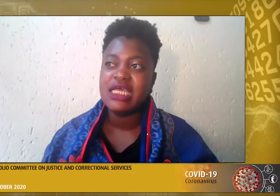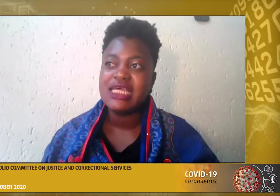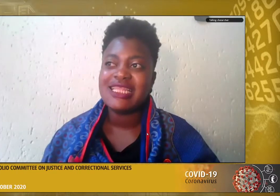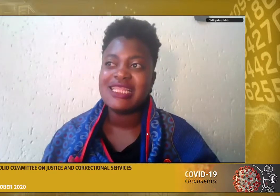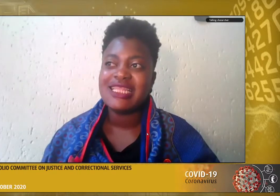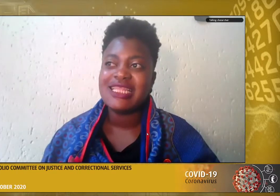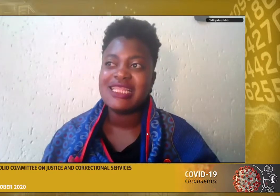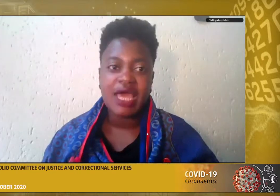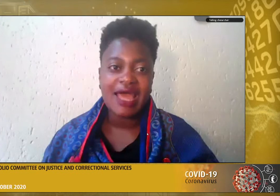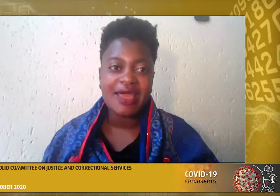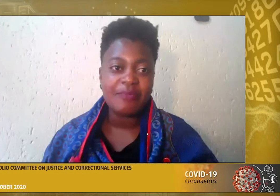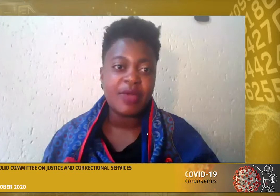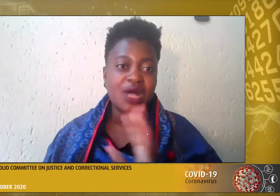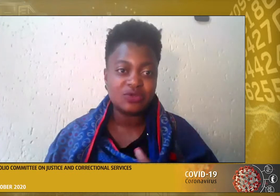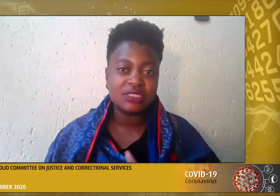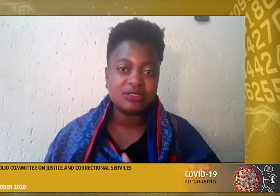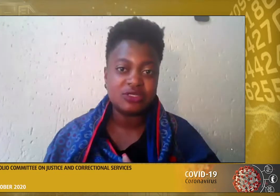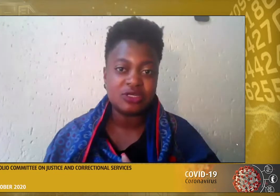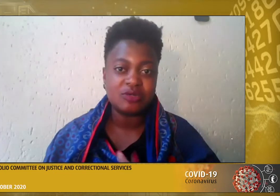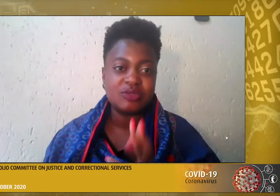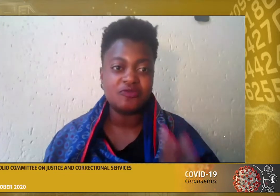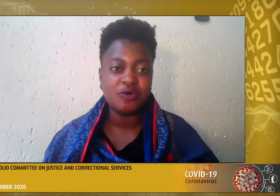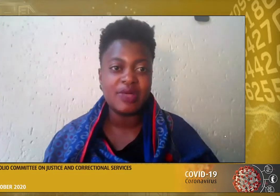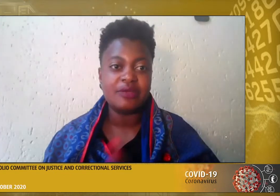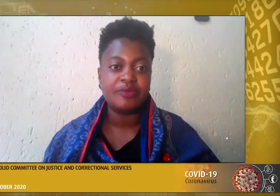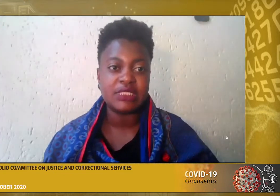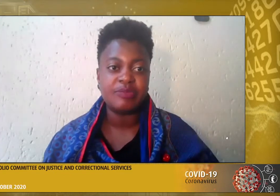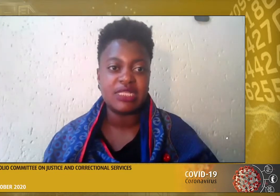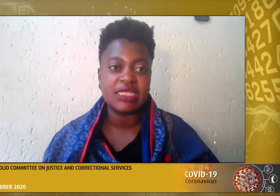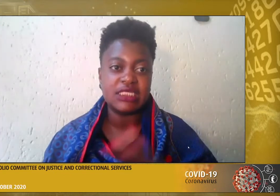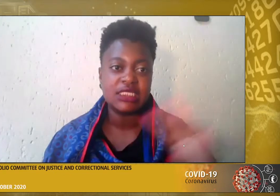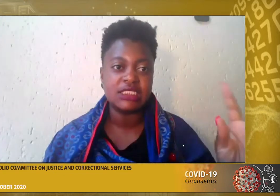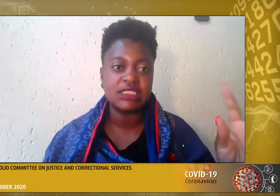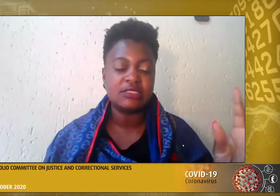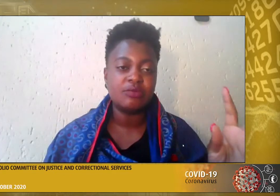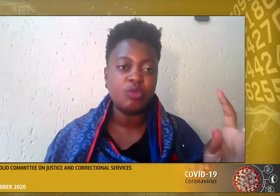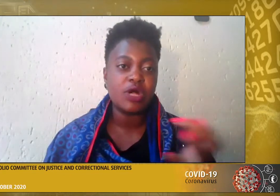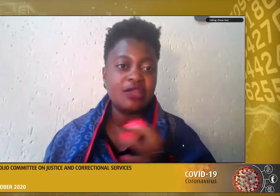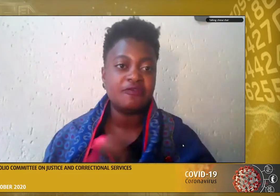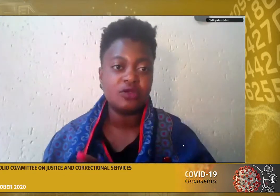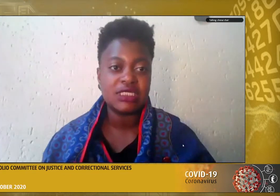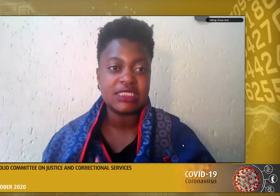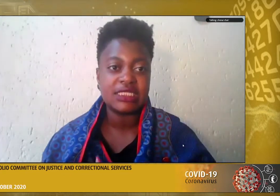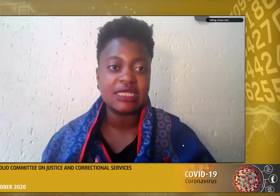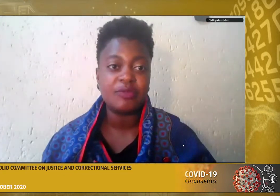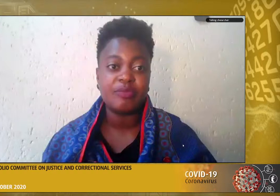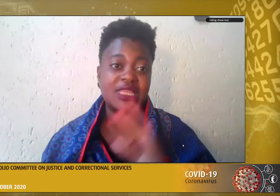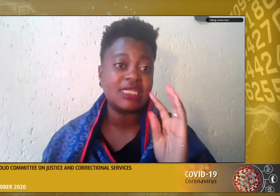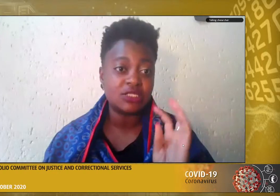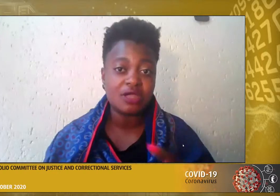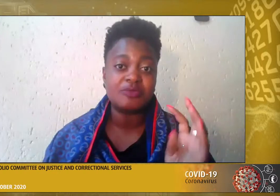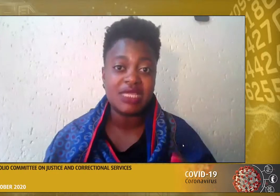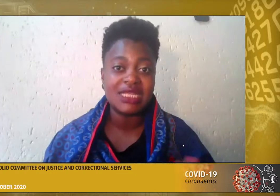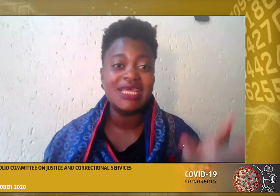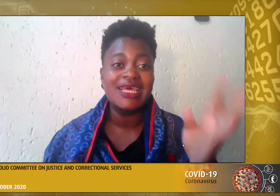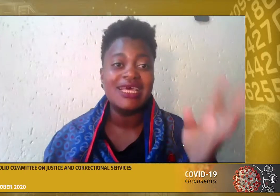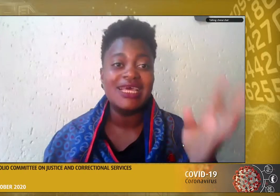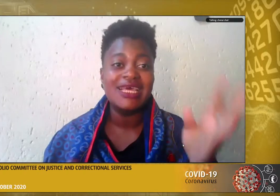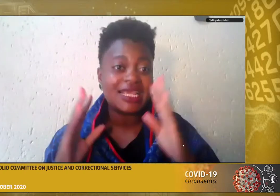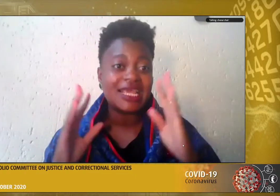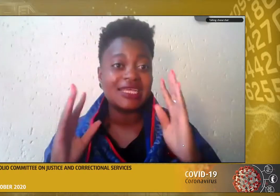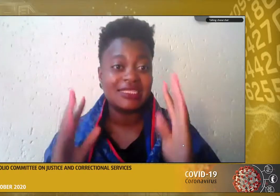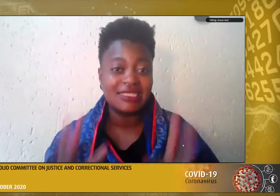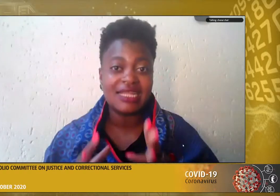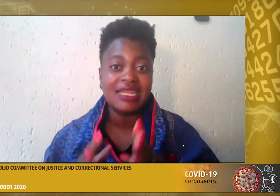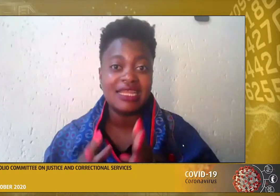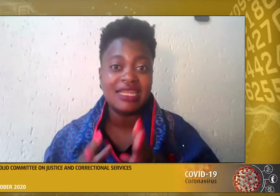Yanti, that I was using the terms former and present, but that is more kind of in context and example, but that does not mean that